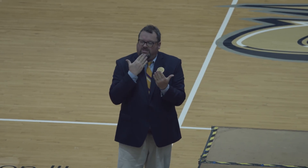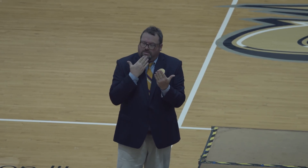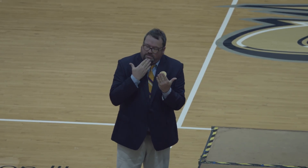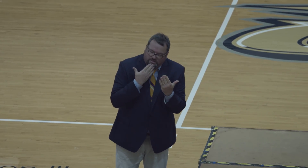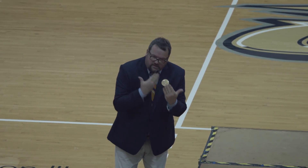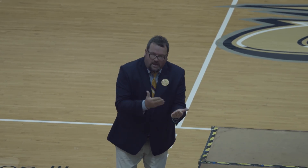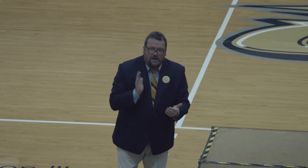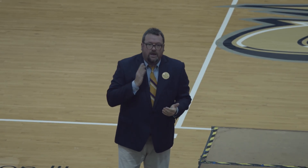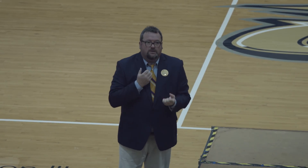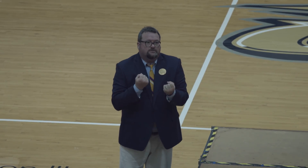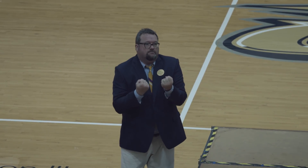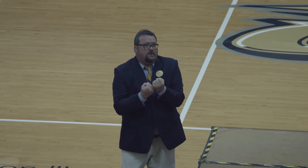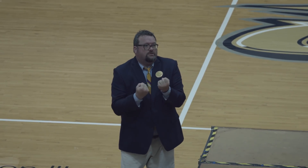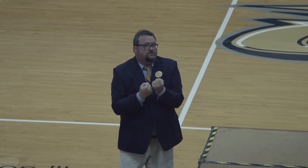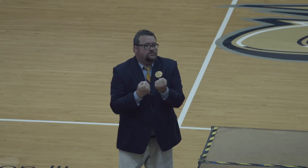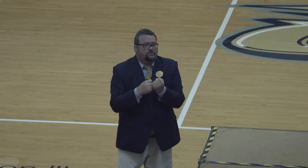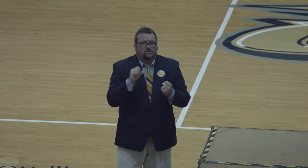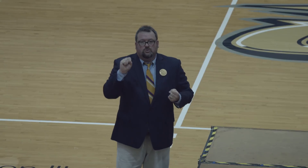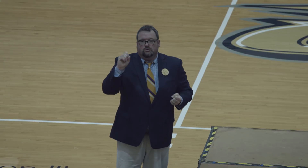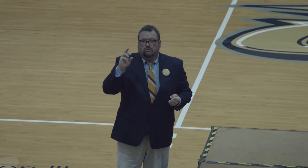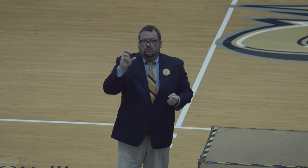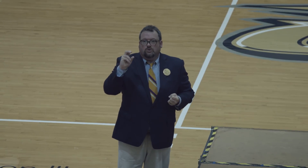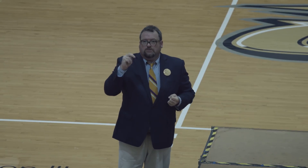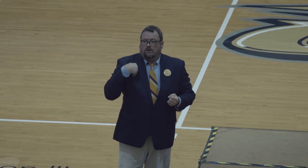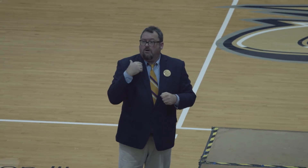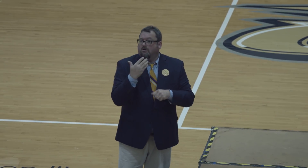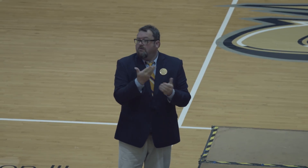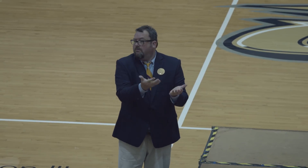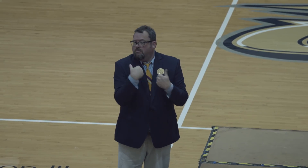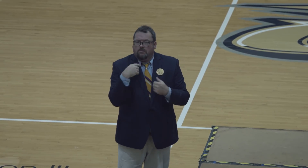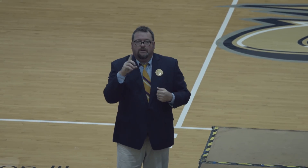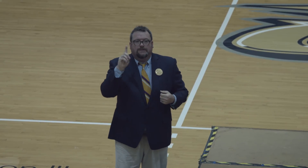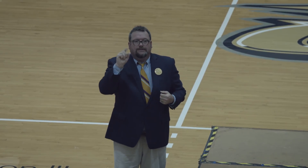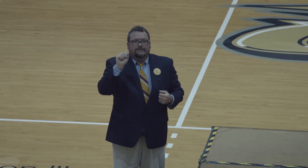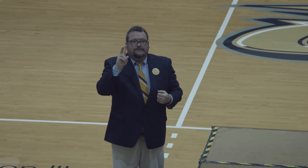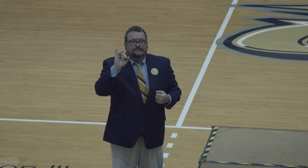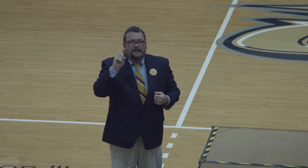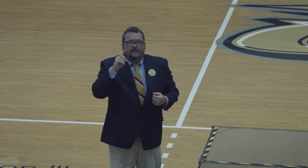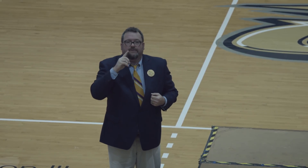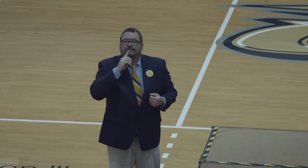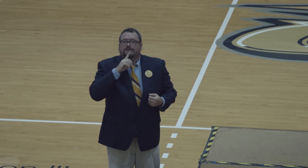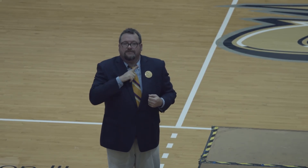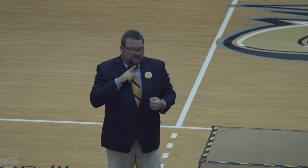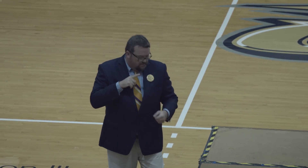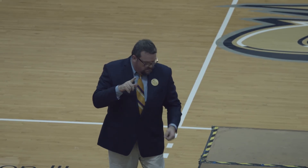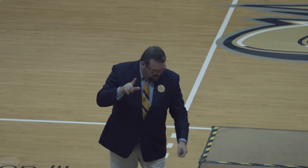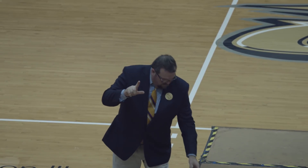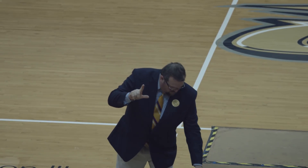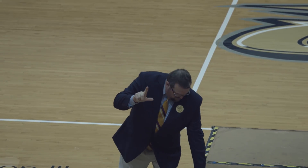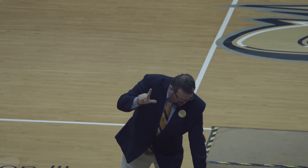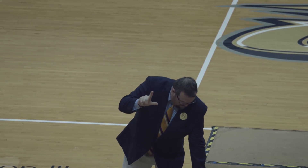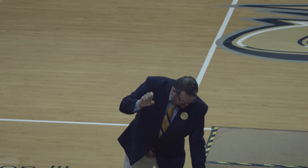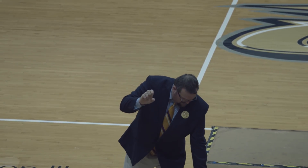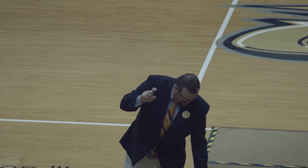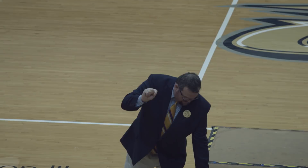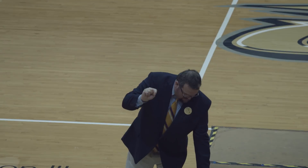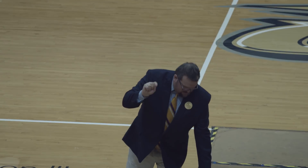And first, to open, I would like to extend our sincere thanks to our Sorensen sponsor. Can I